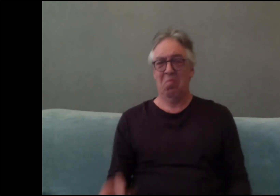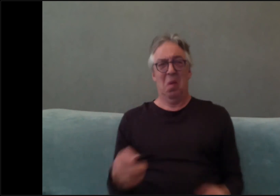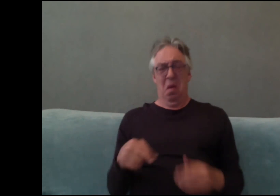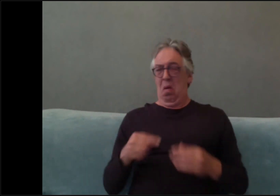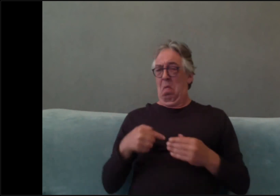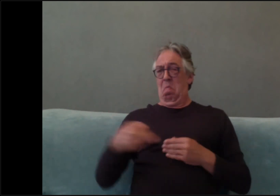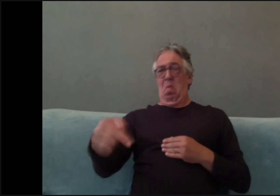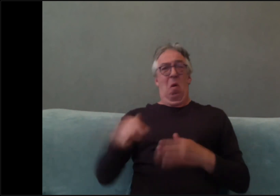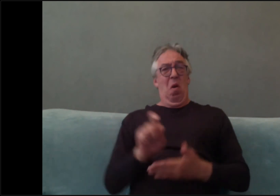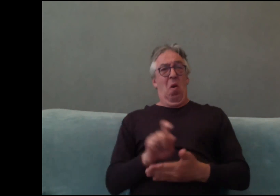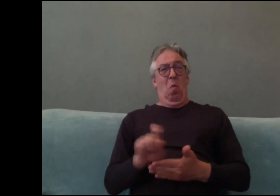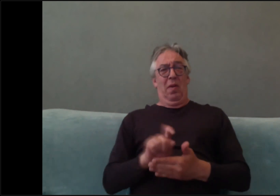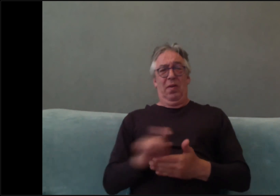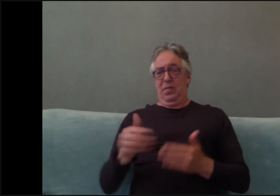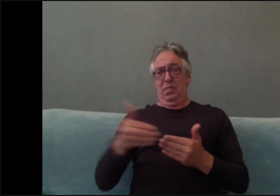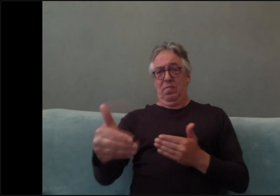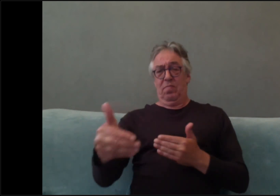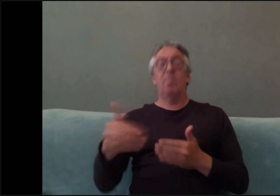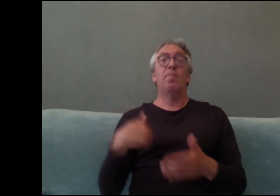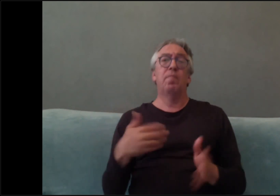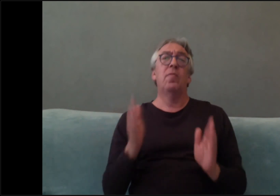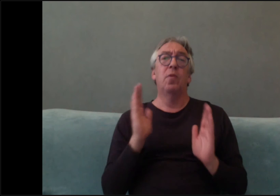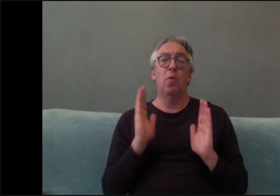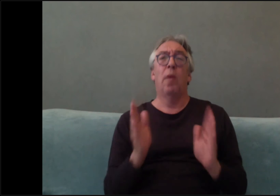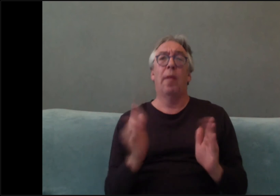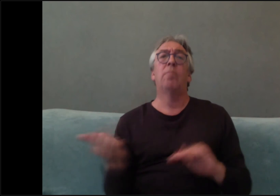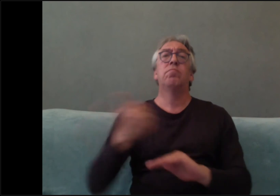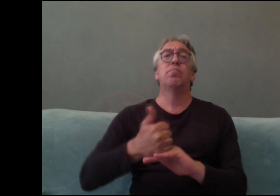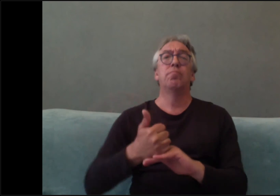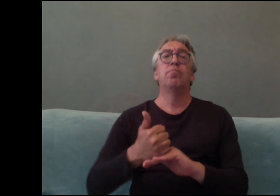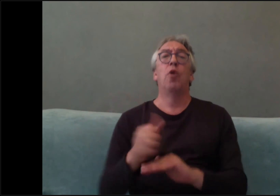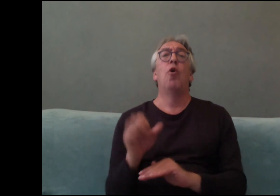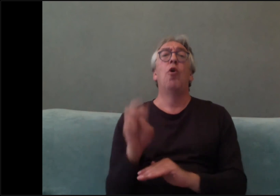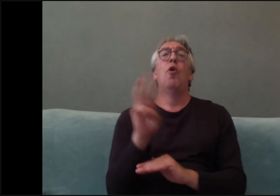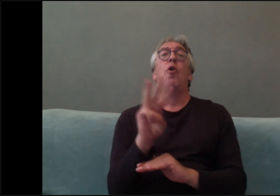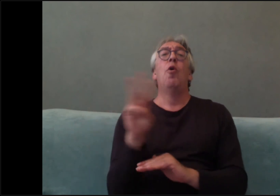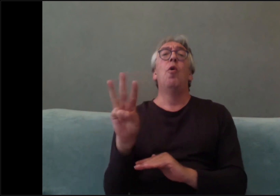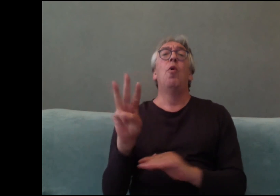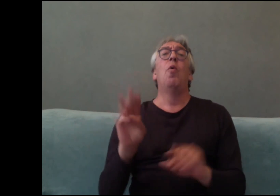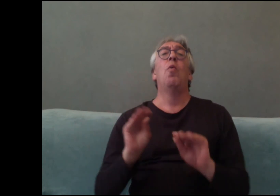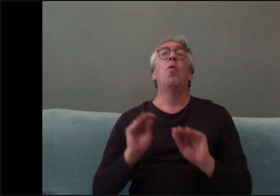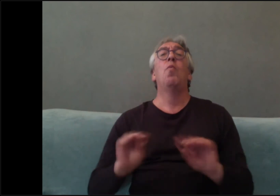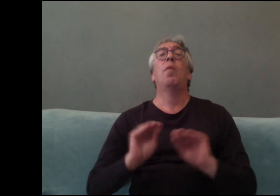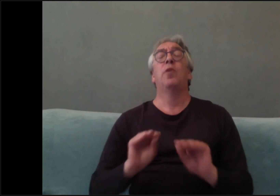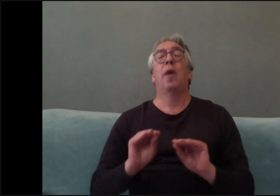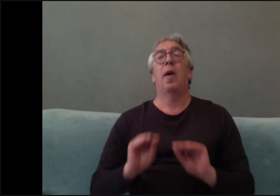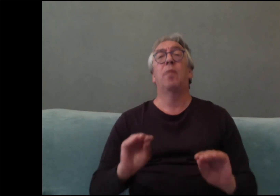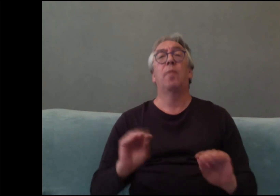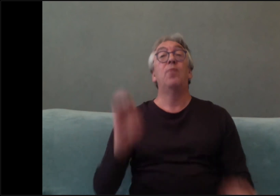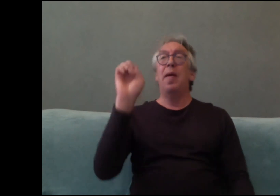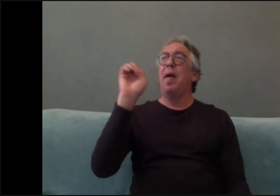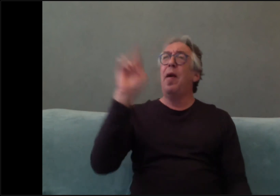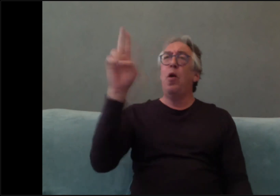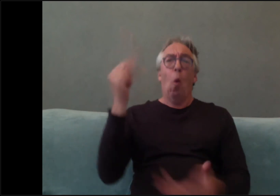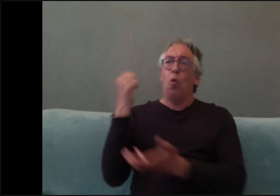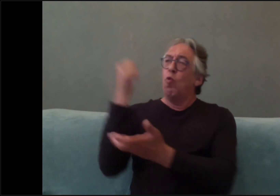subject of the use of EU funds to fight the pandemic and also the other effects of the pandemic. So this is